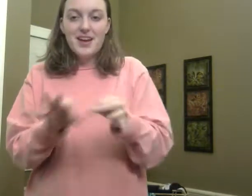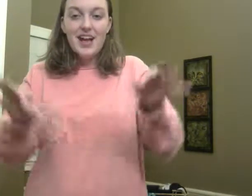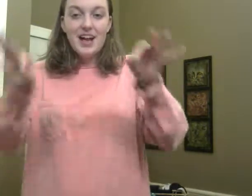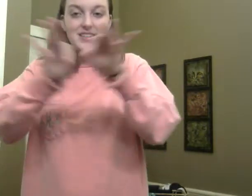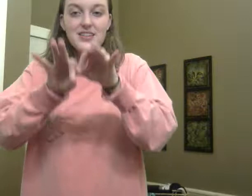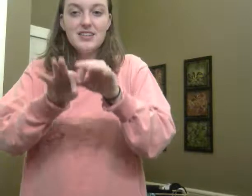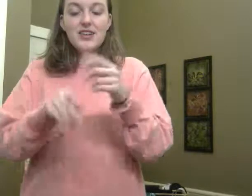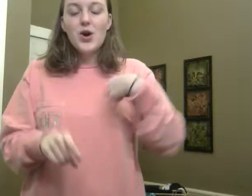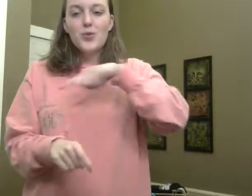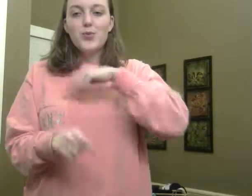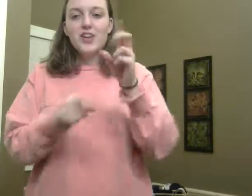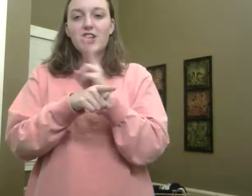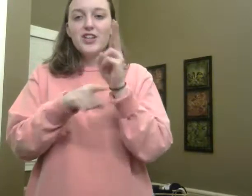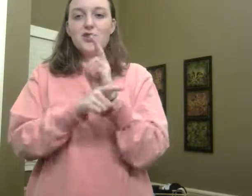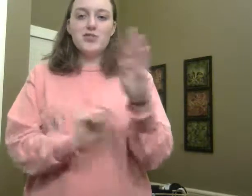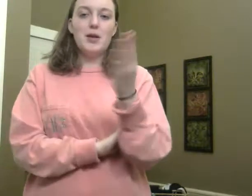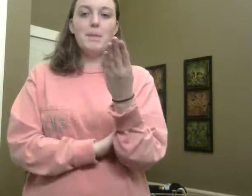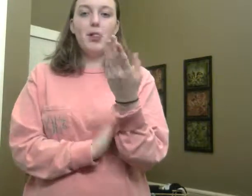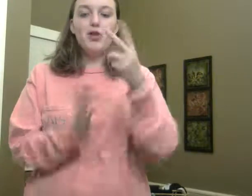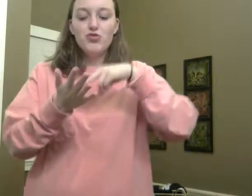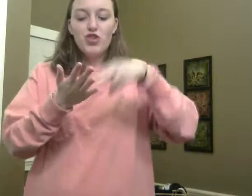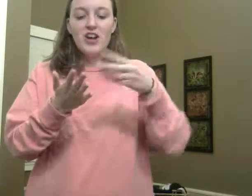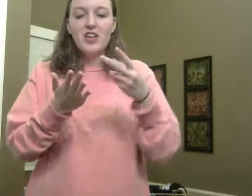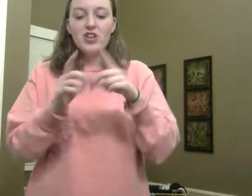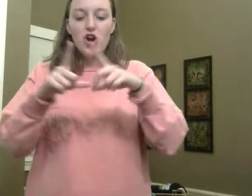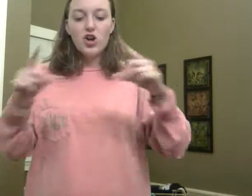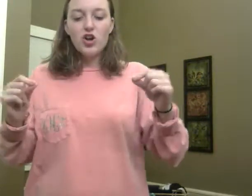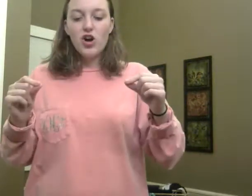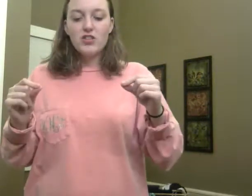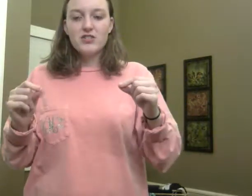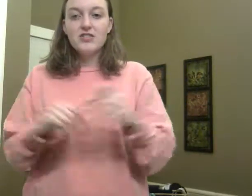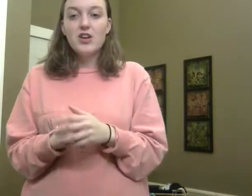reading cards, so when you're done, simply turn it over so we'll know when we can move on. You may begin.